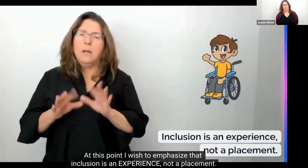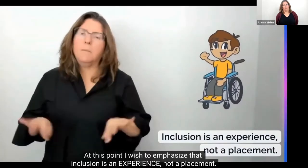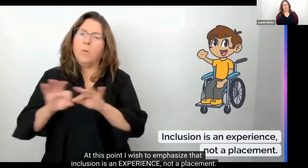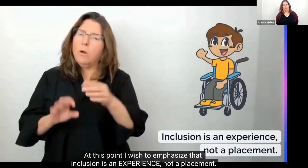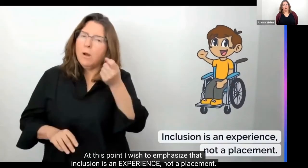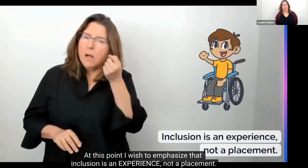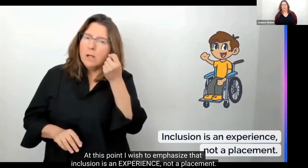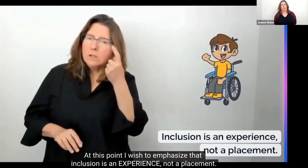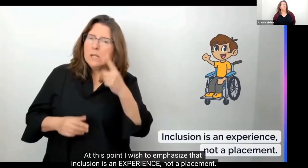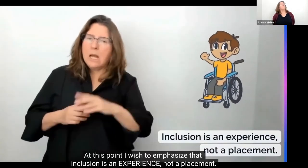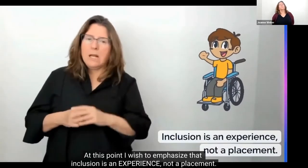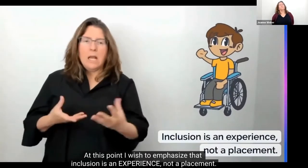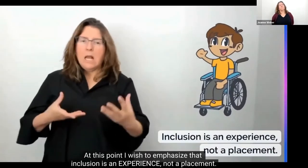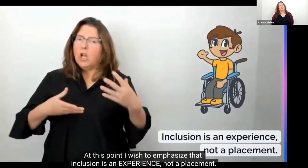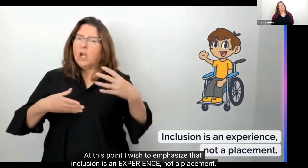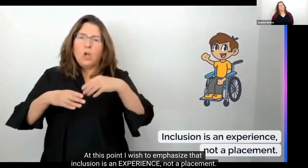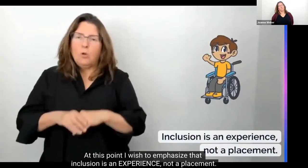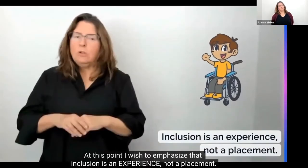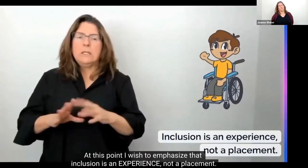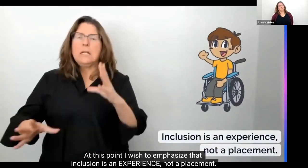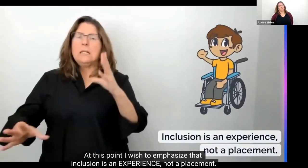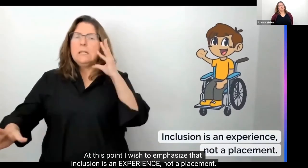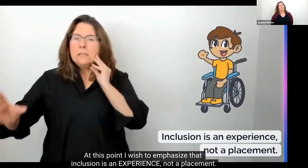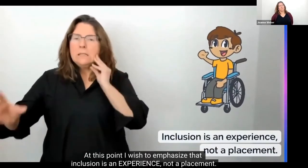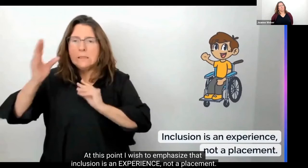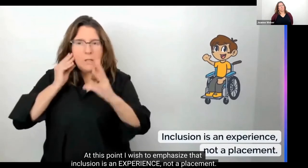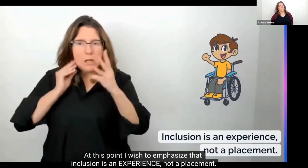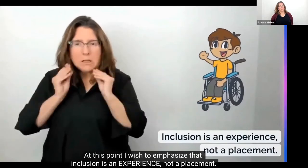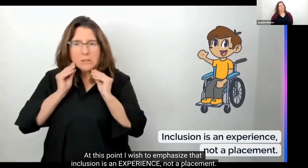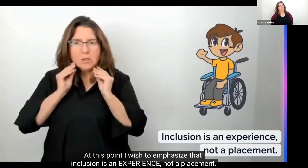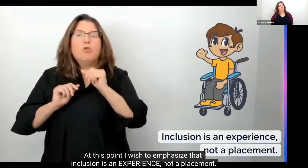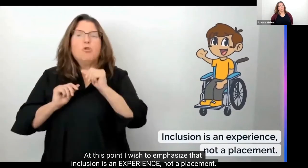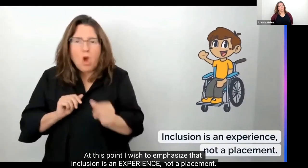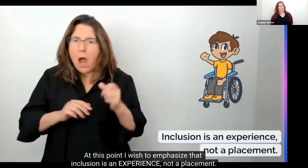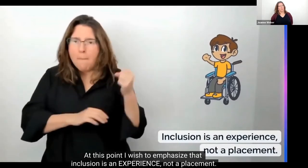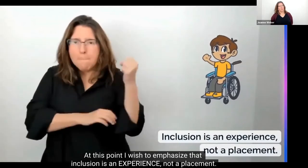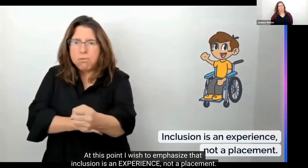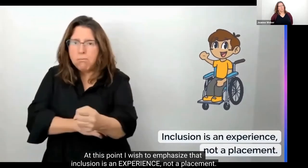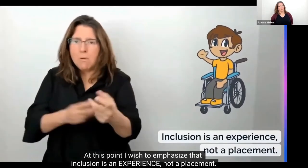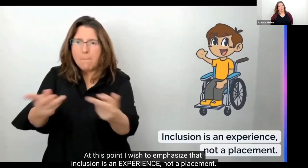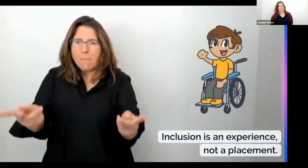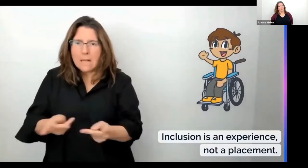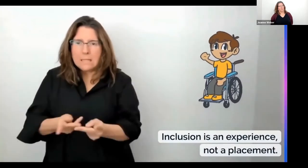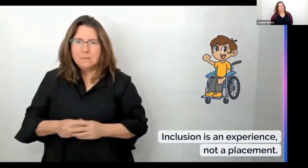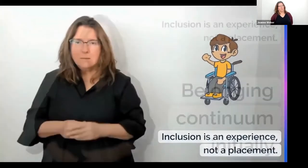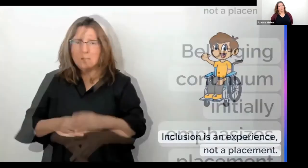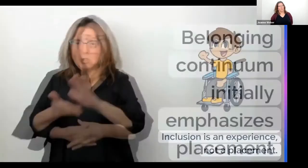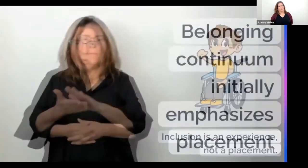At this point, I wish to emphasize that inclusion is an experience, not a